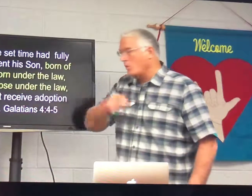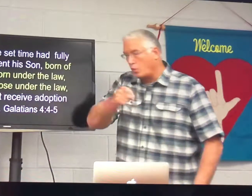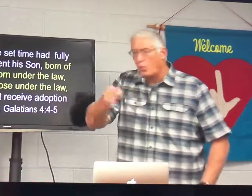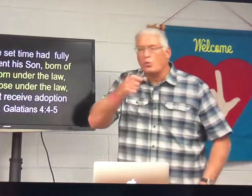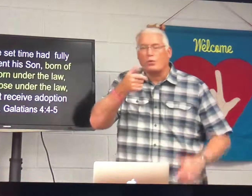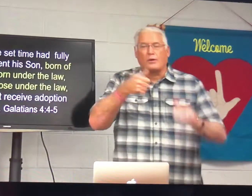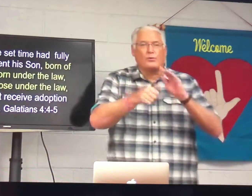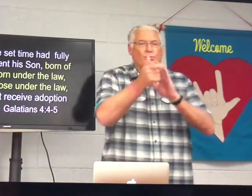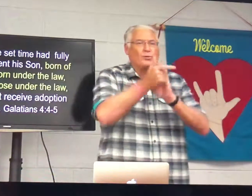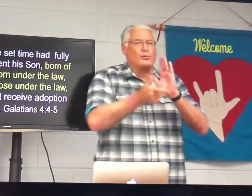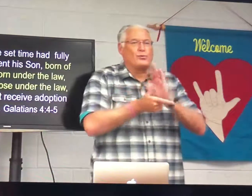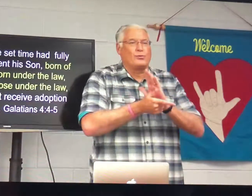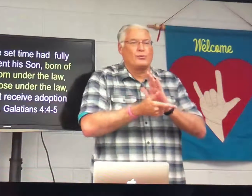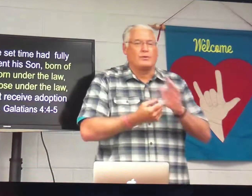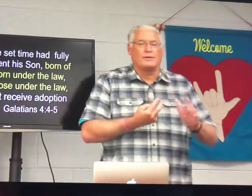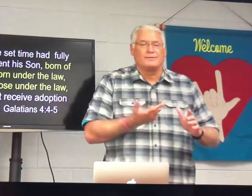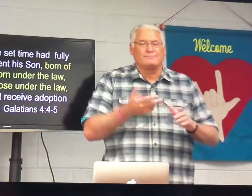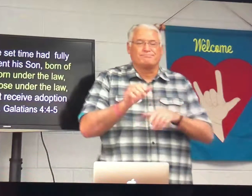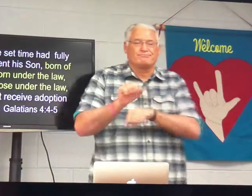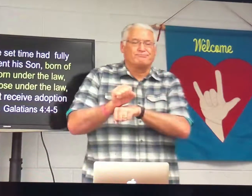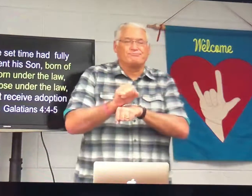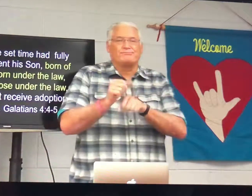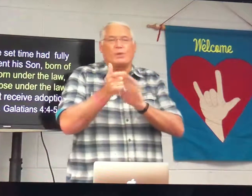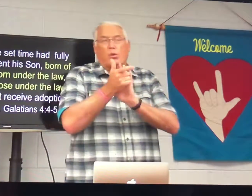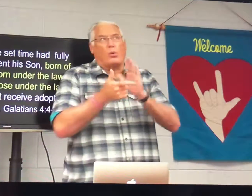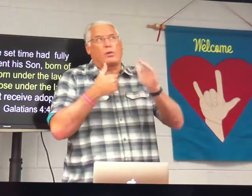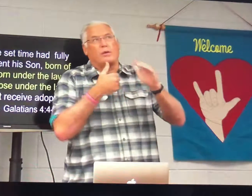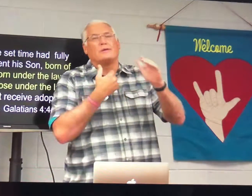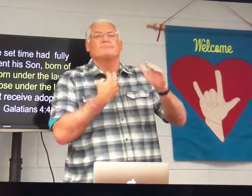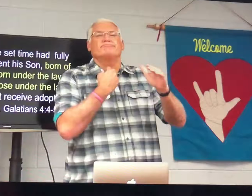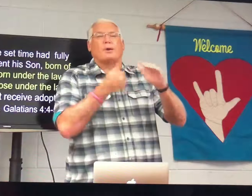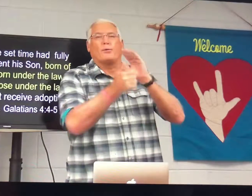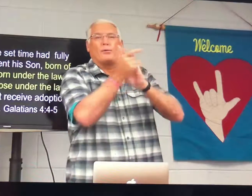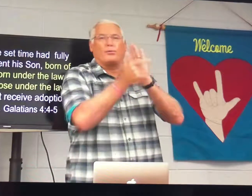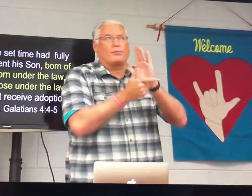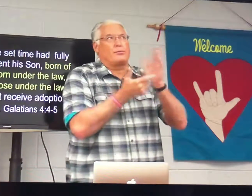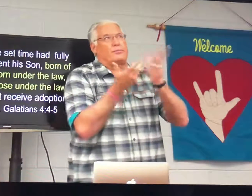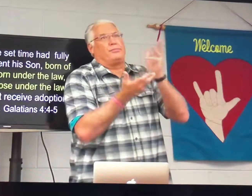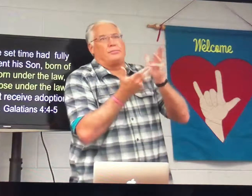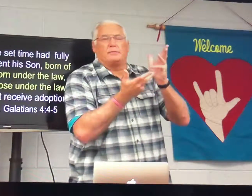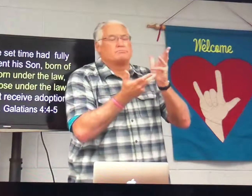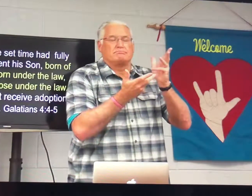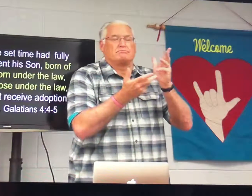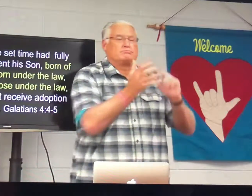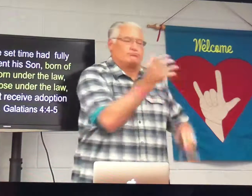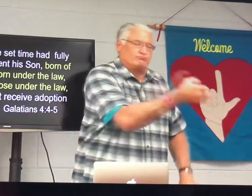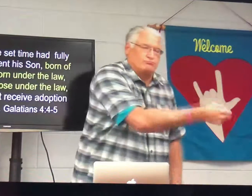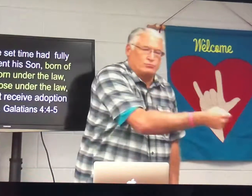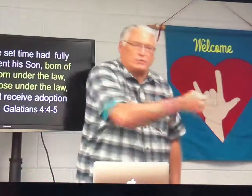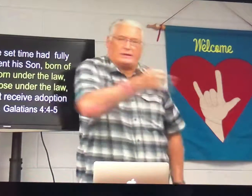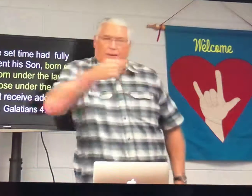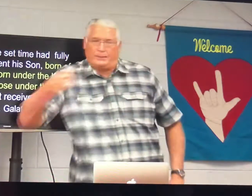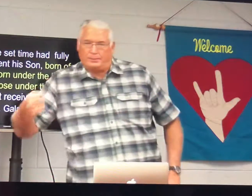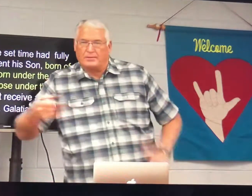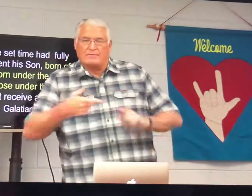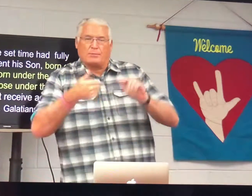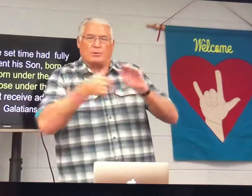So instead of cutting your day short, you can stay out just a little bit longer. I'm Jaquetta from Comcast. We should fit into your